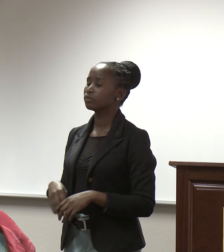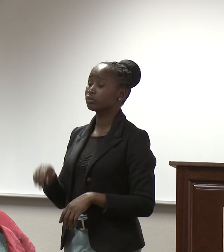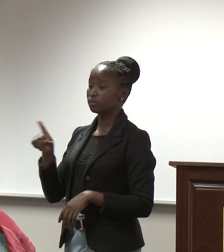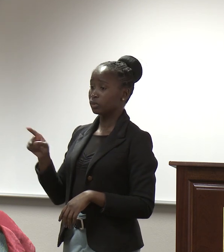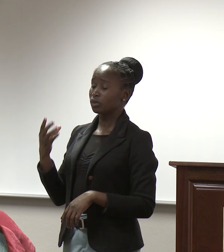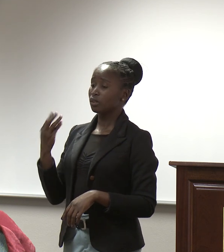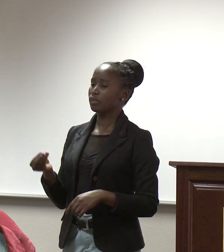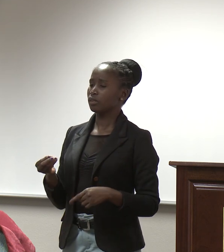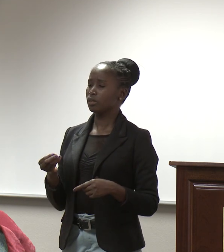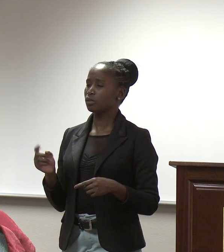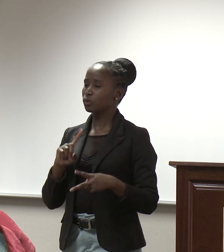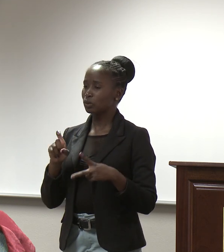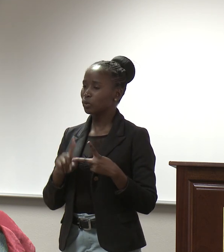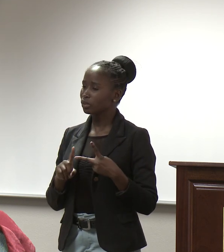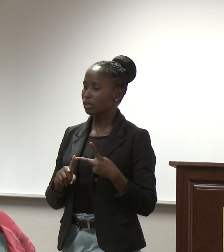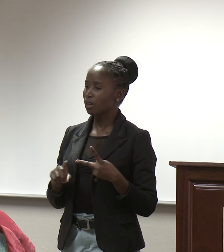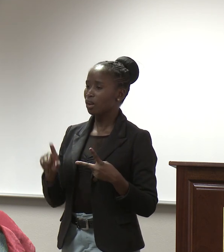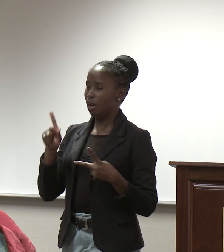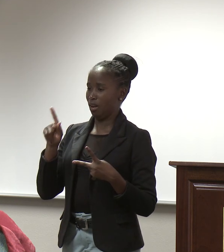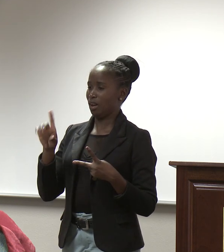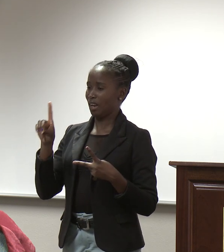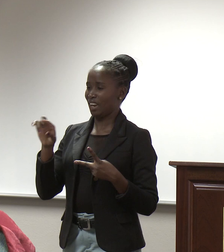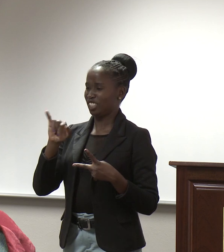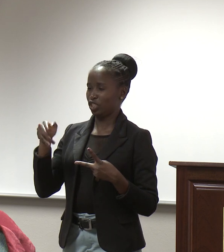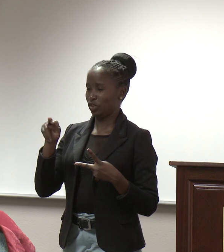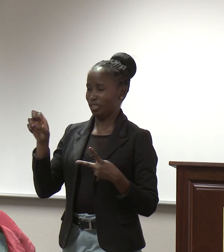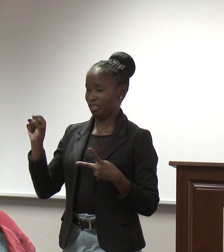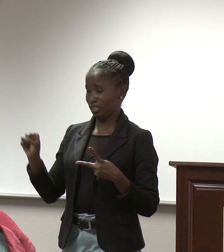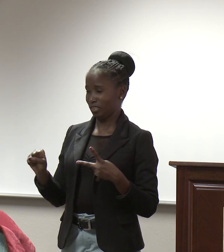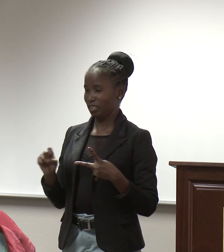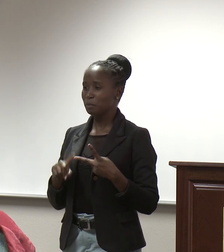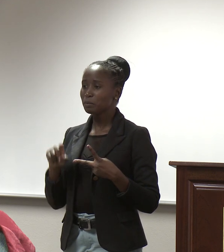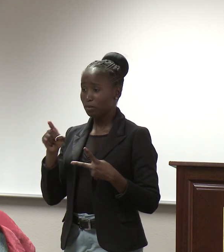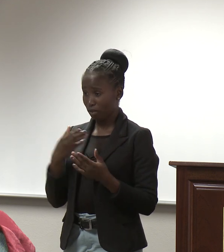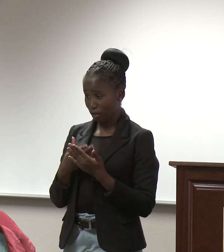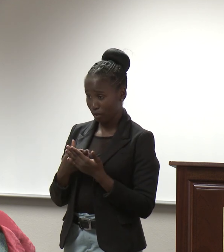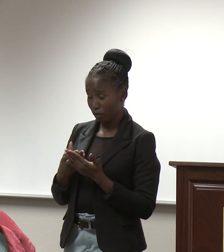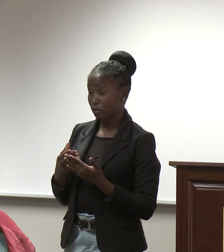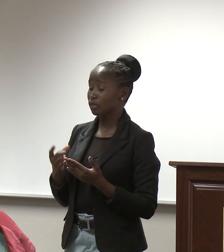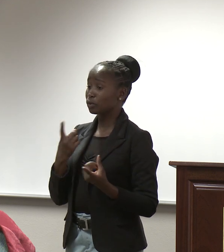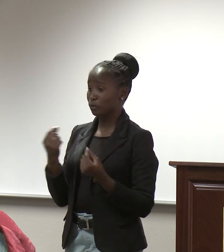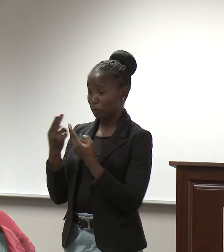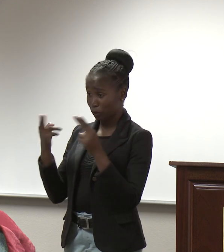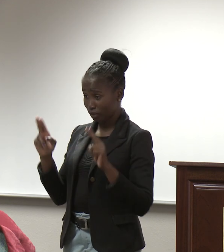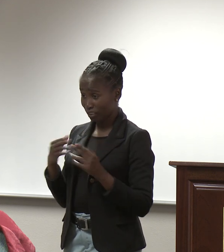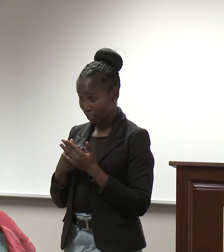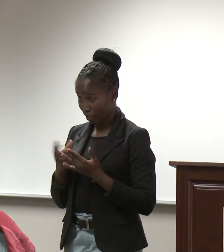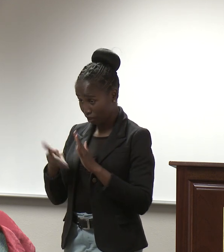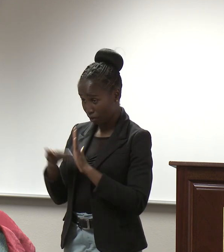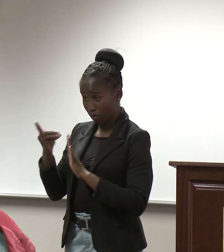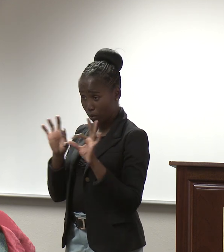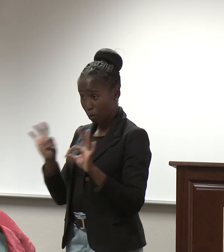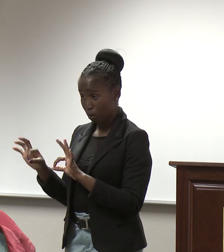we defend the public university? We cannot depend, if we do this criticism, we cannot defend the public